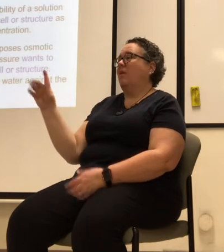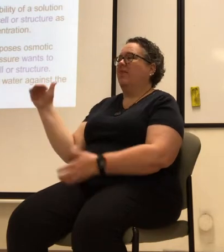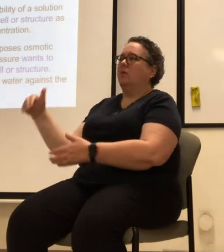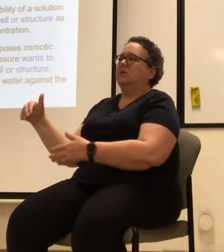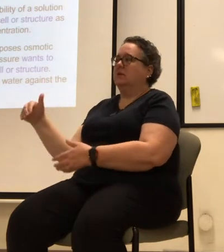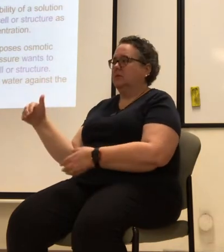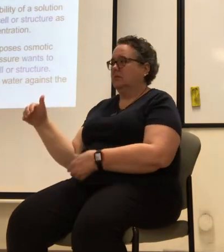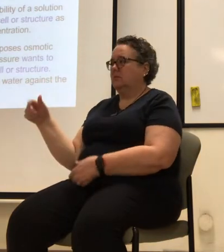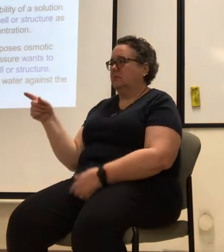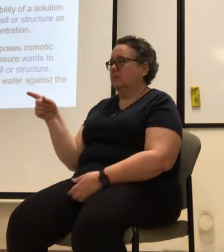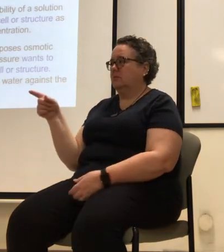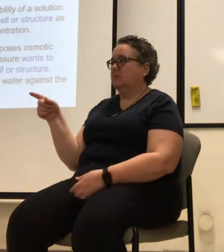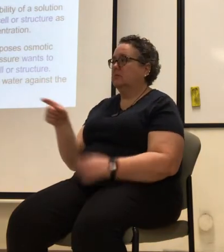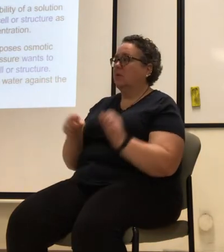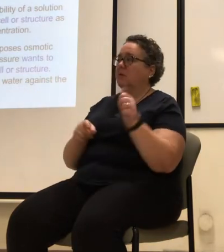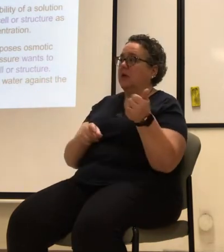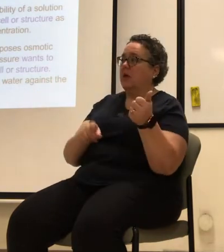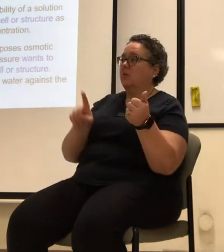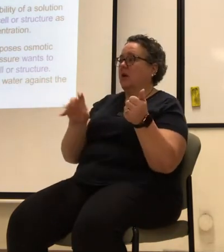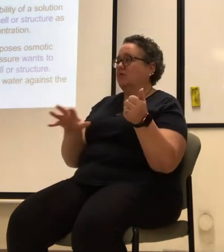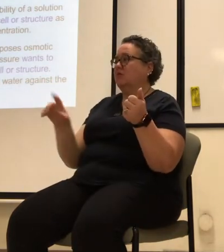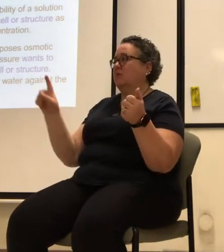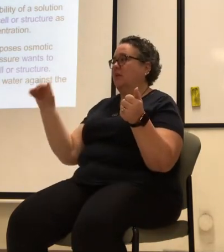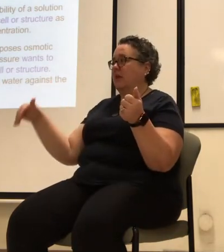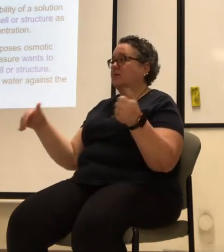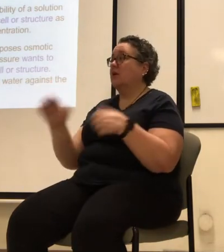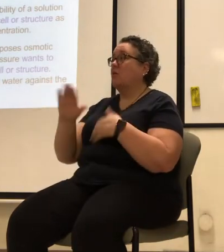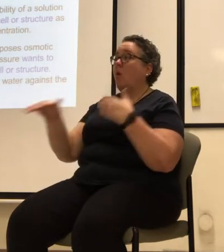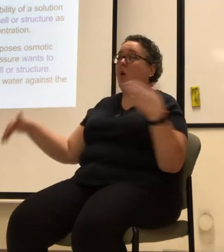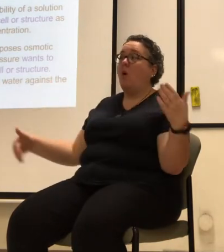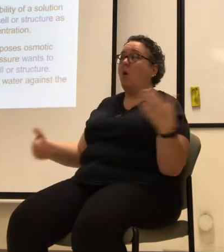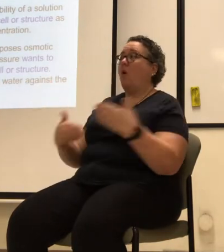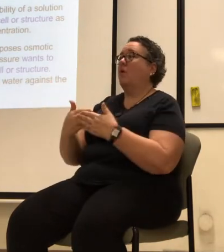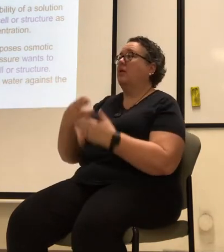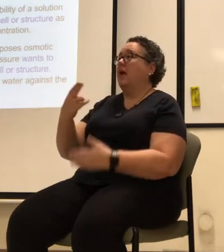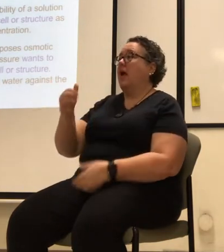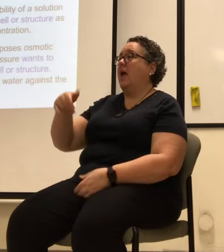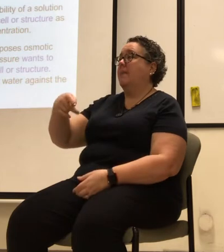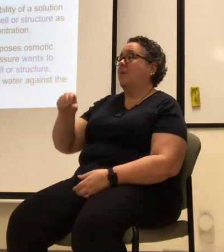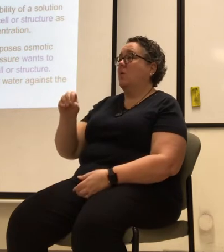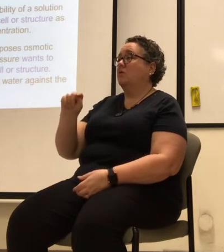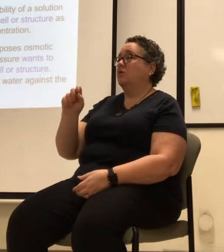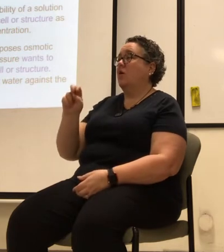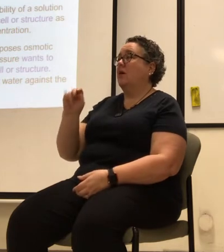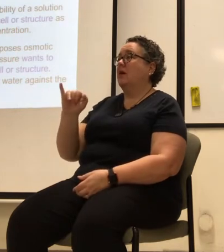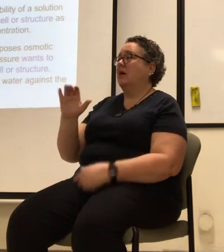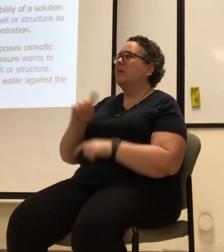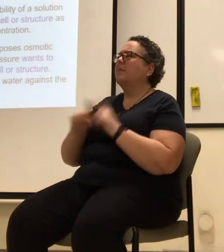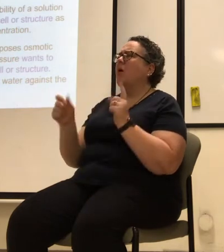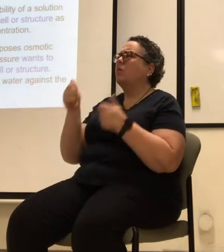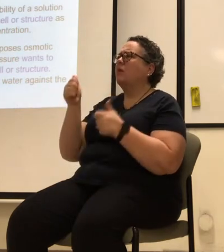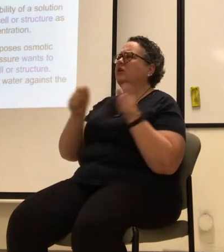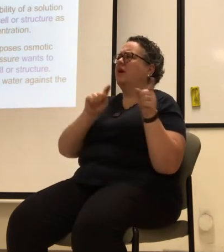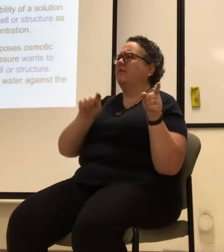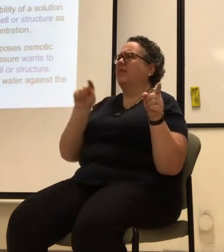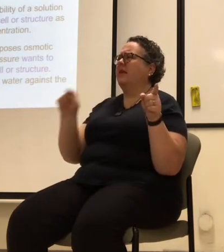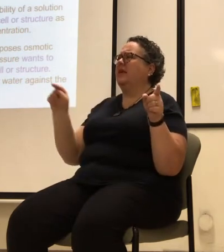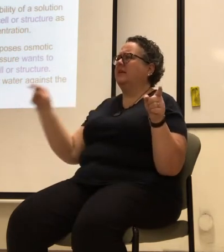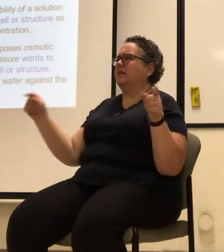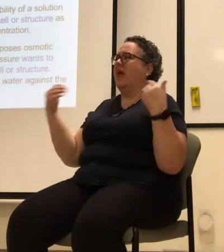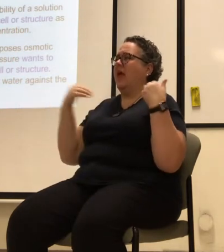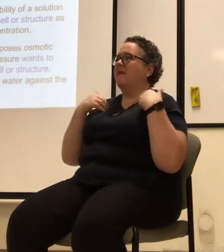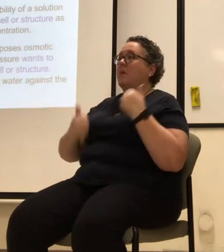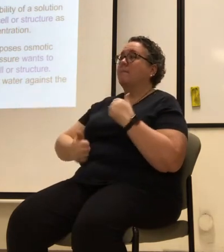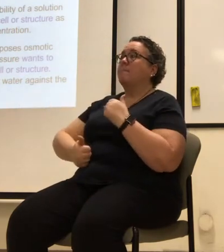100,000. Okay, they're all hypotonic conditions, but let me ask you this. Which of these has the